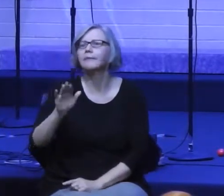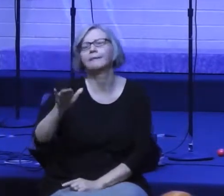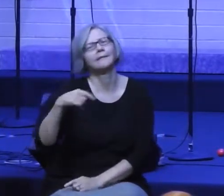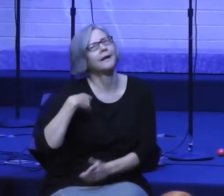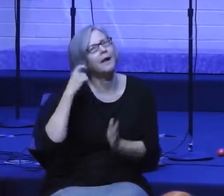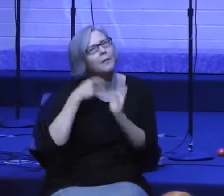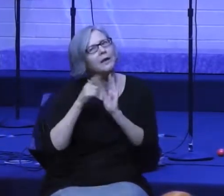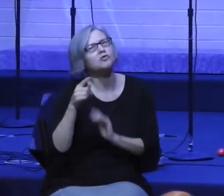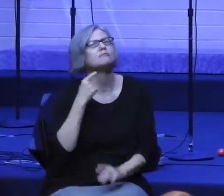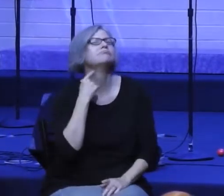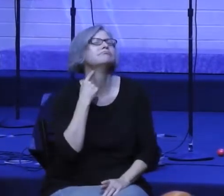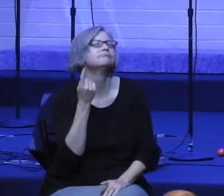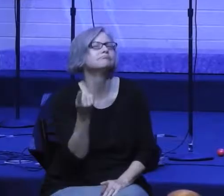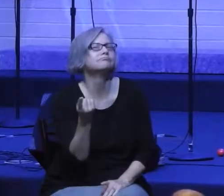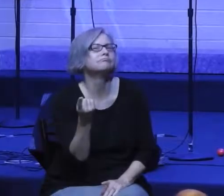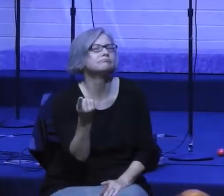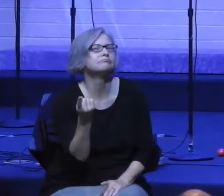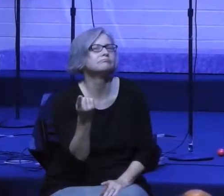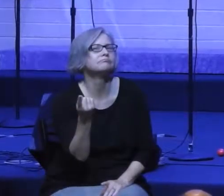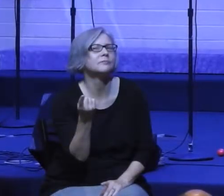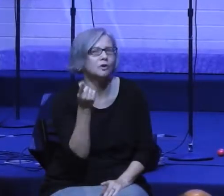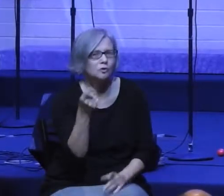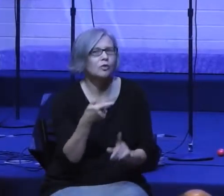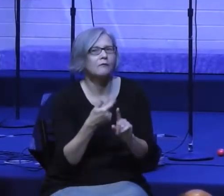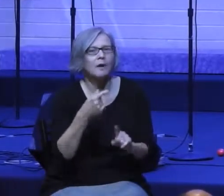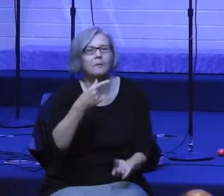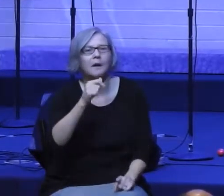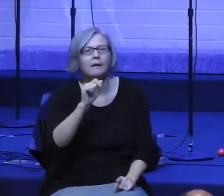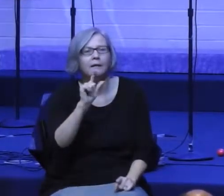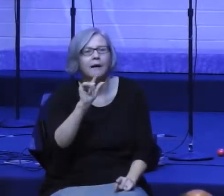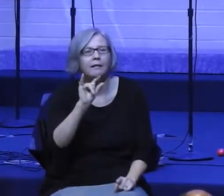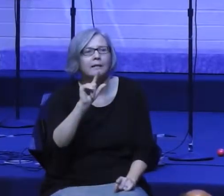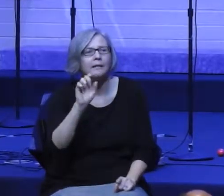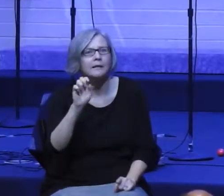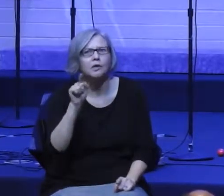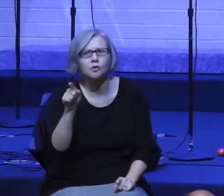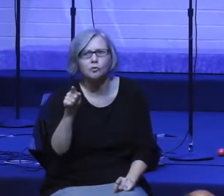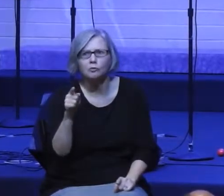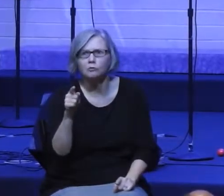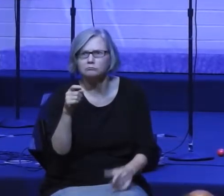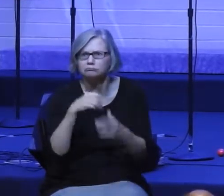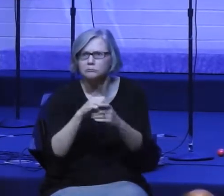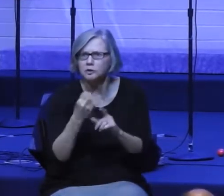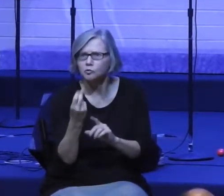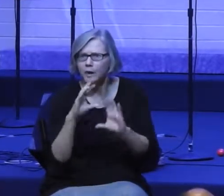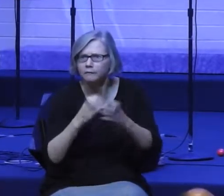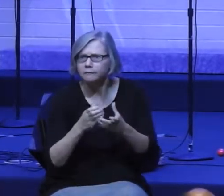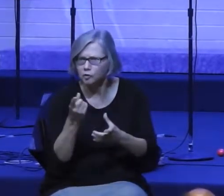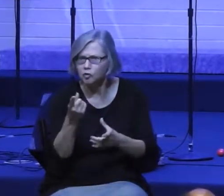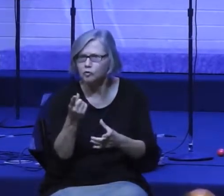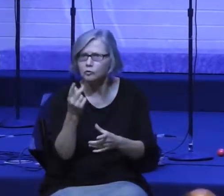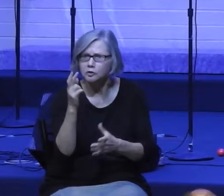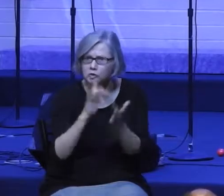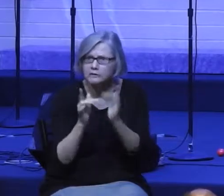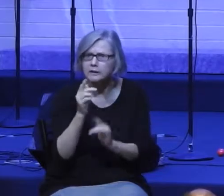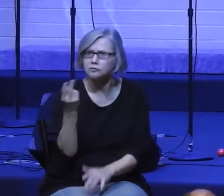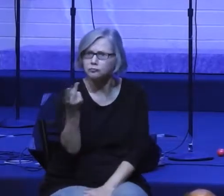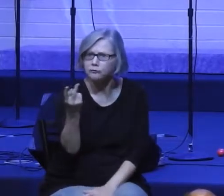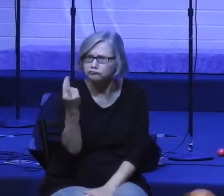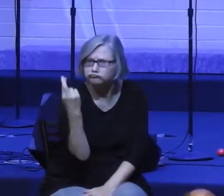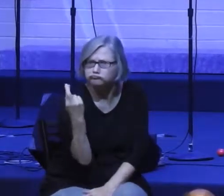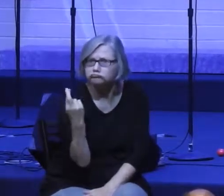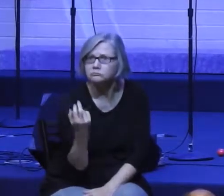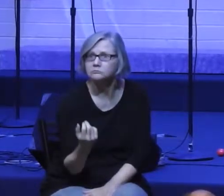I recognize your accent, Peter. You're from Galilee. You're one of the 12. You and Jesus. You guys were tight.